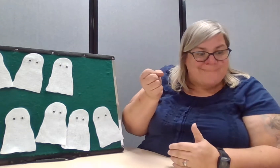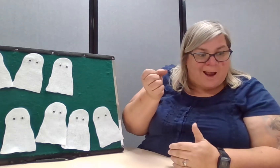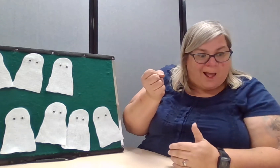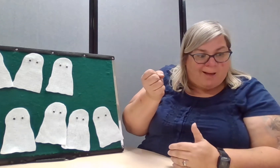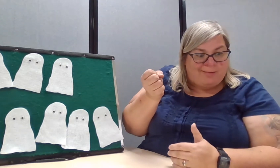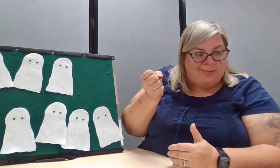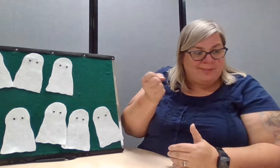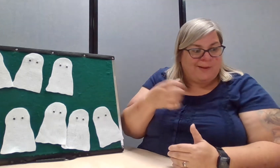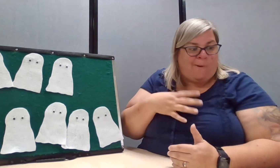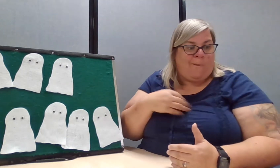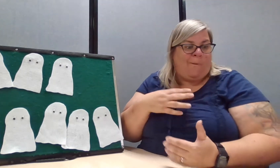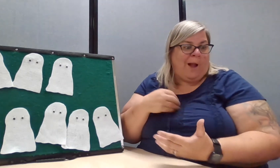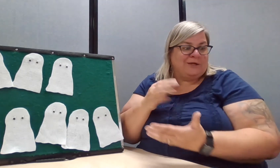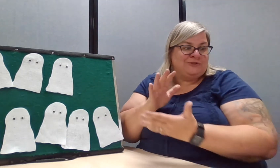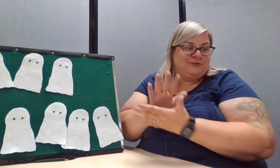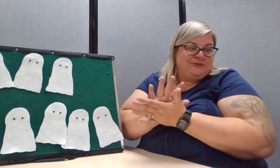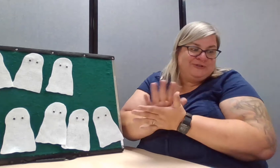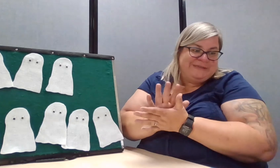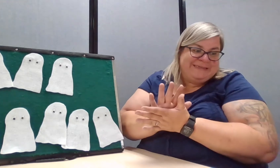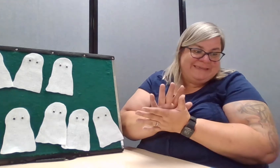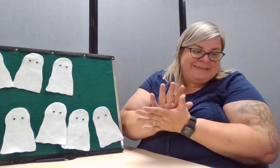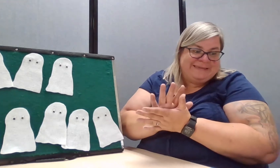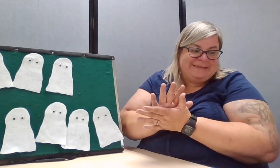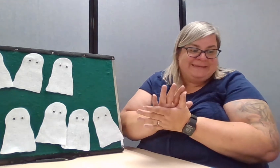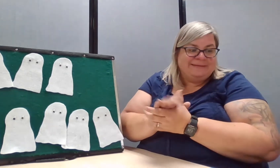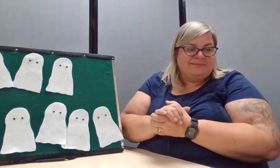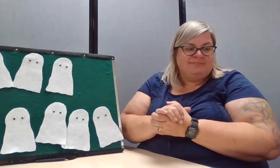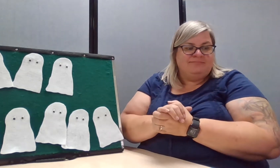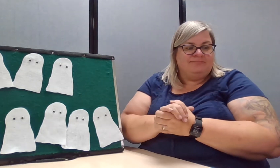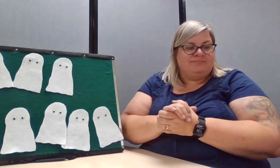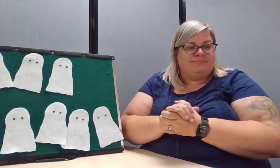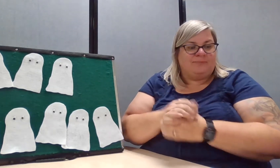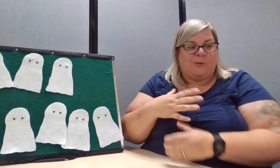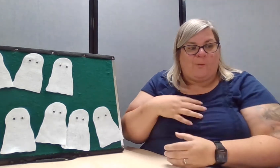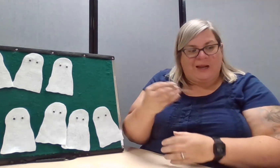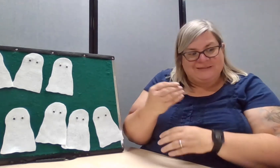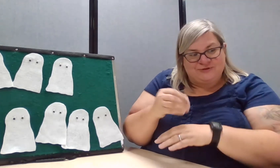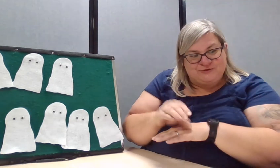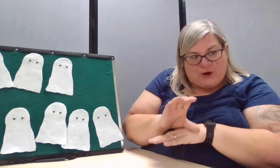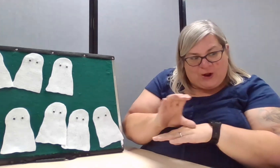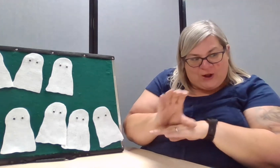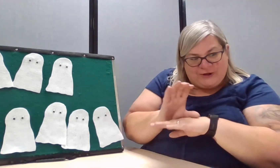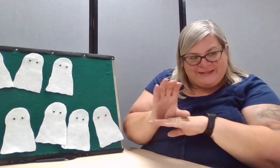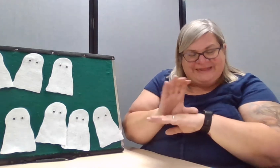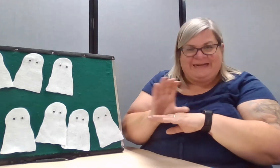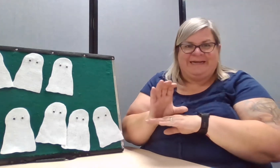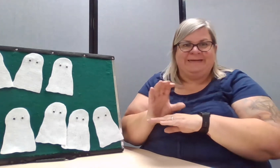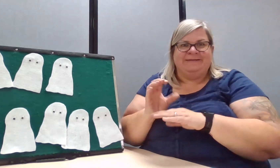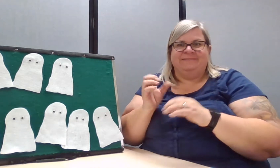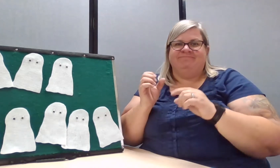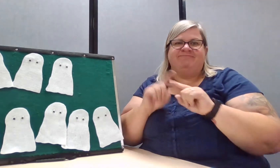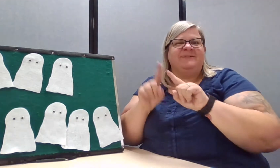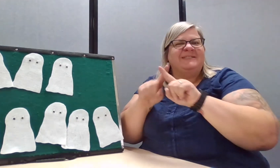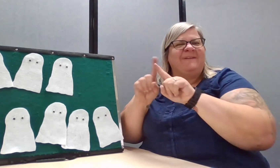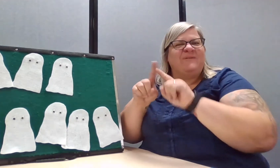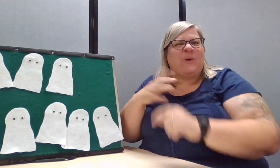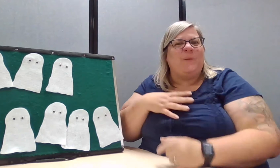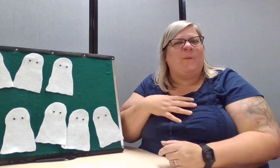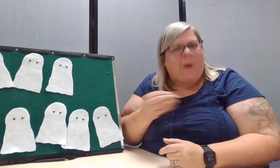white. They would drink milk, eat cheese, drink white